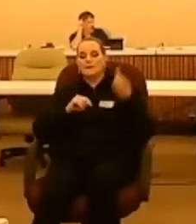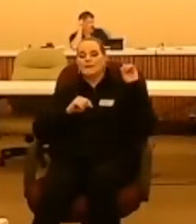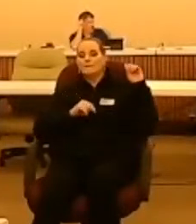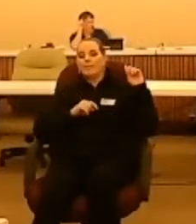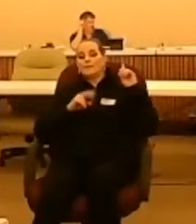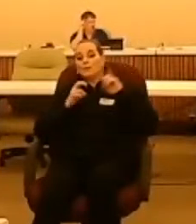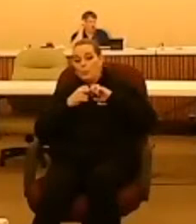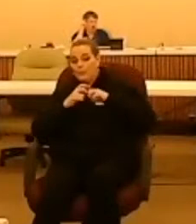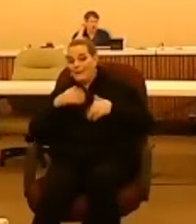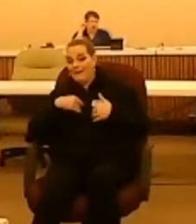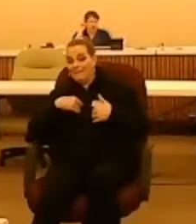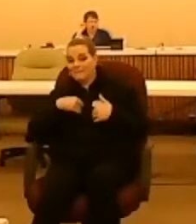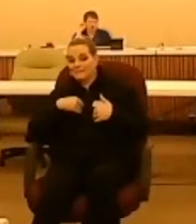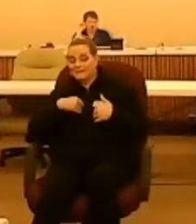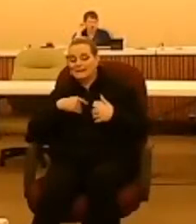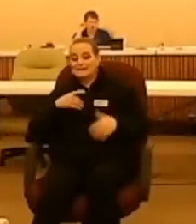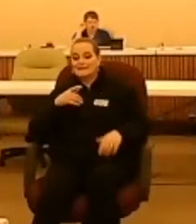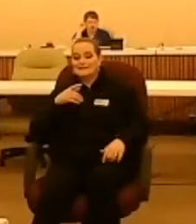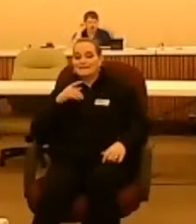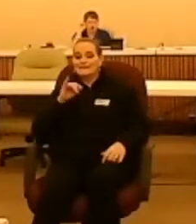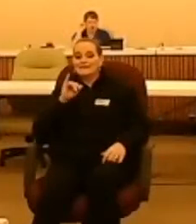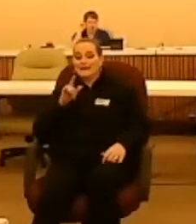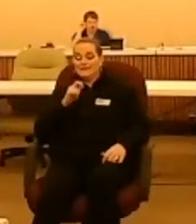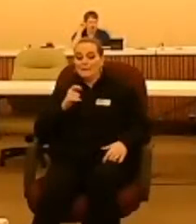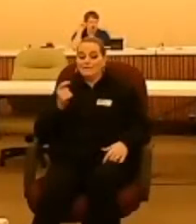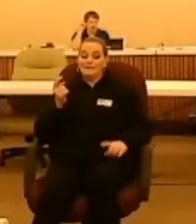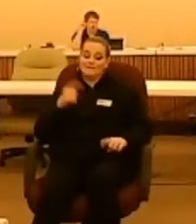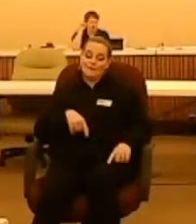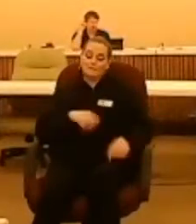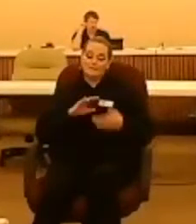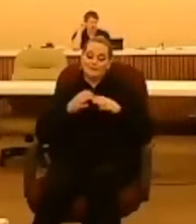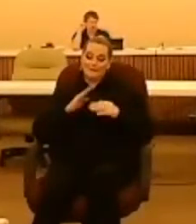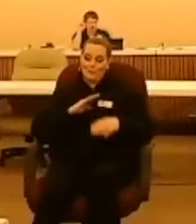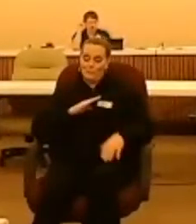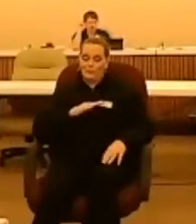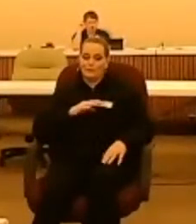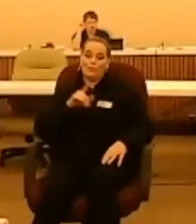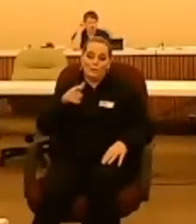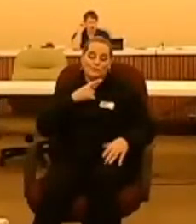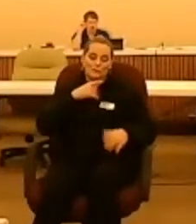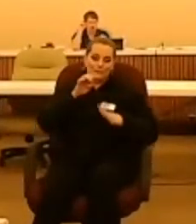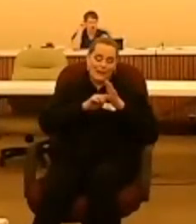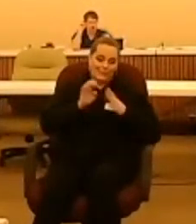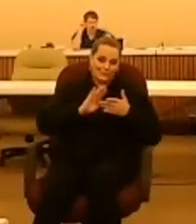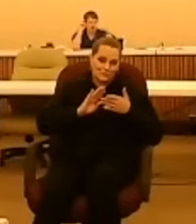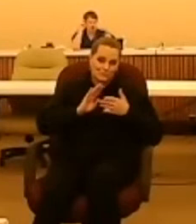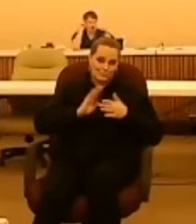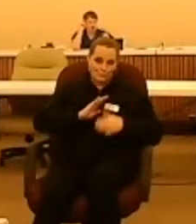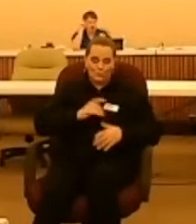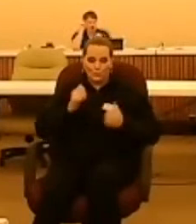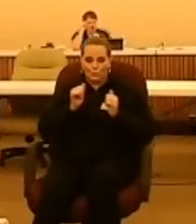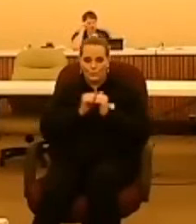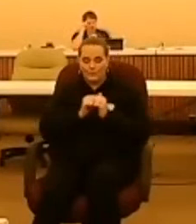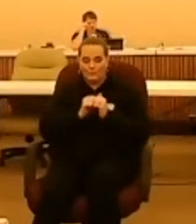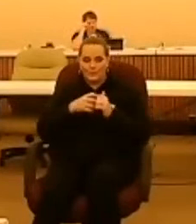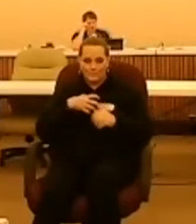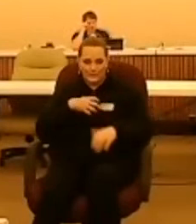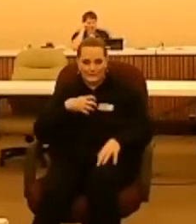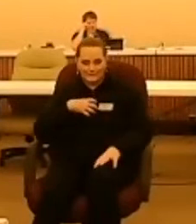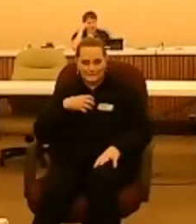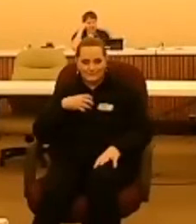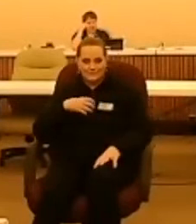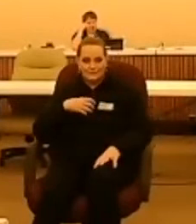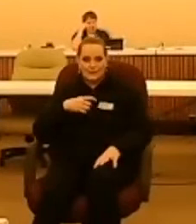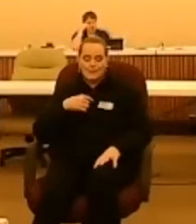with that is if somebody comes to the town board with or comes to the ethics board with a complaint, I